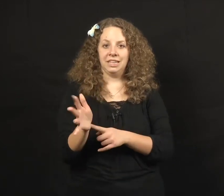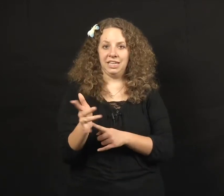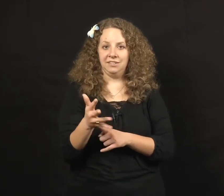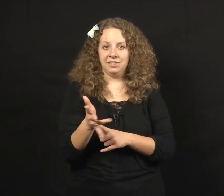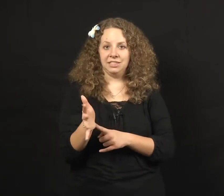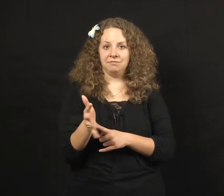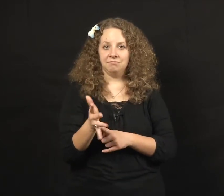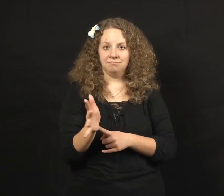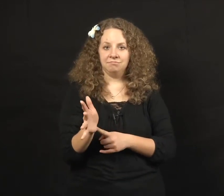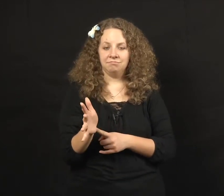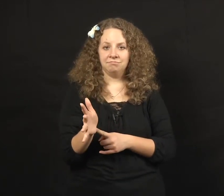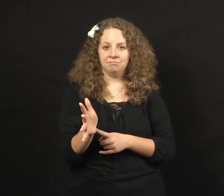Leaves.